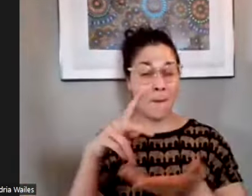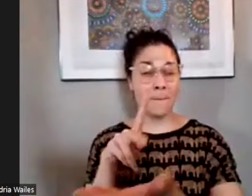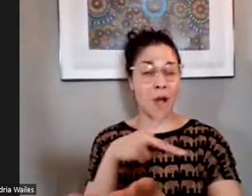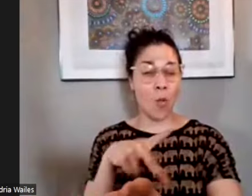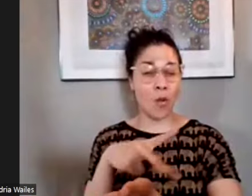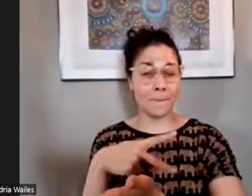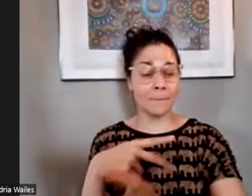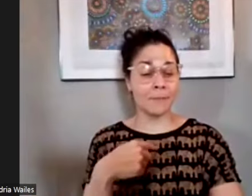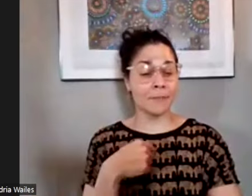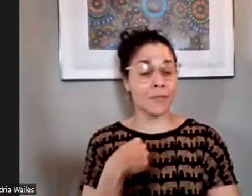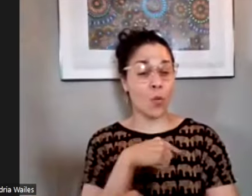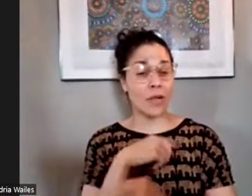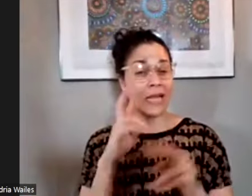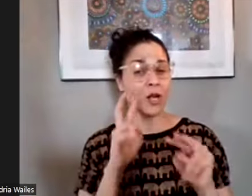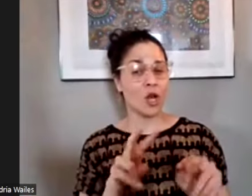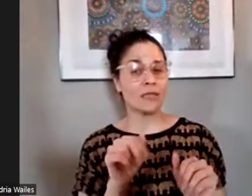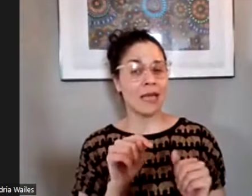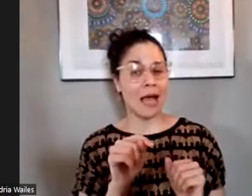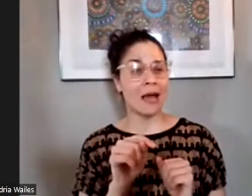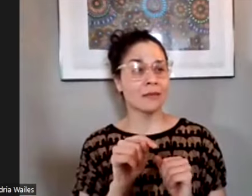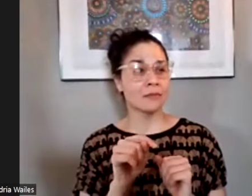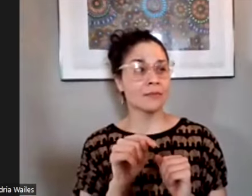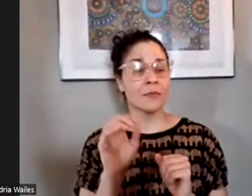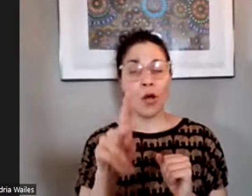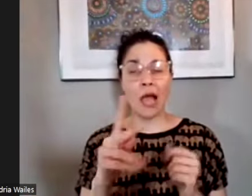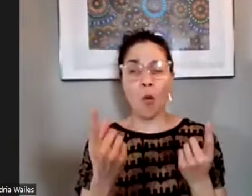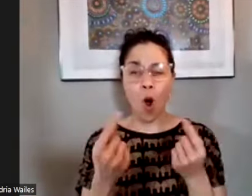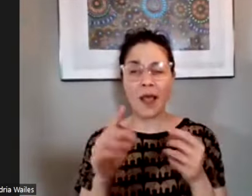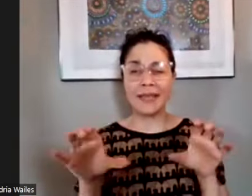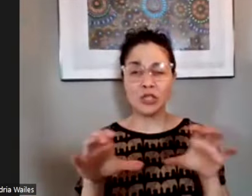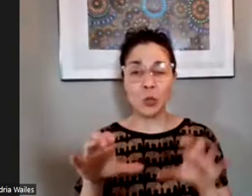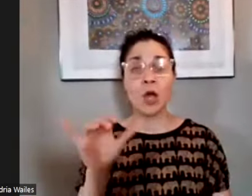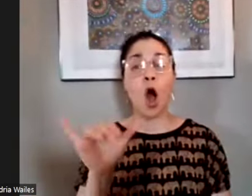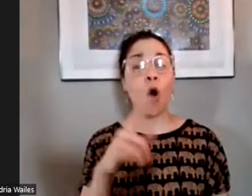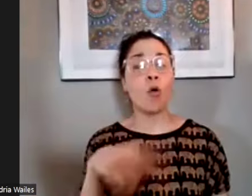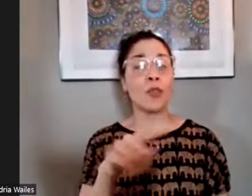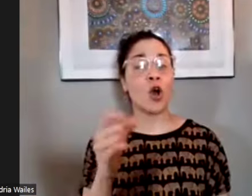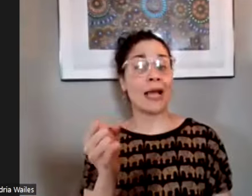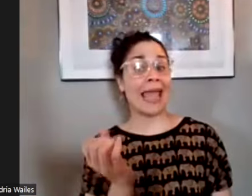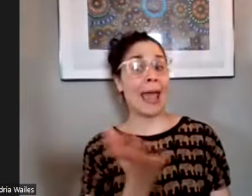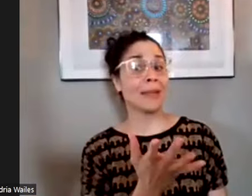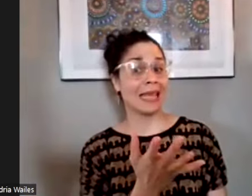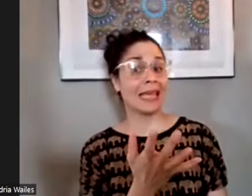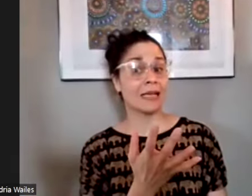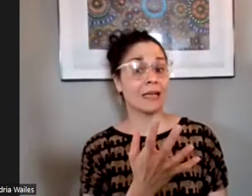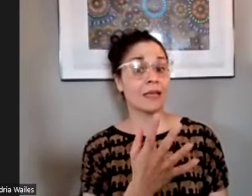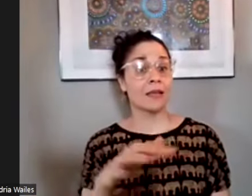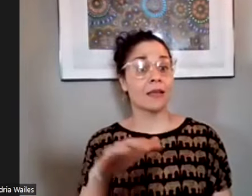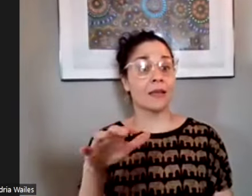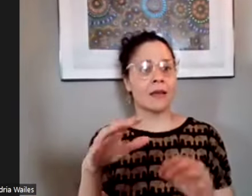is happening above it, below it, before it, after it, that kind of thing. But in artistic sign language for this poem, for this performance, what they mean is